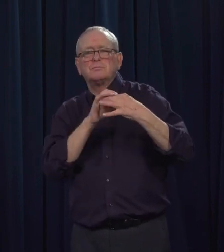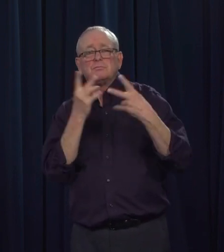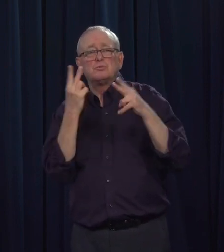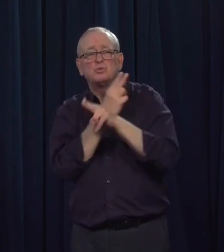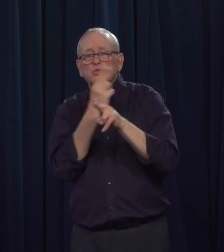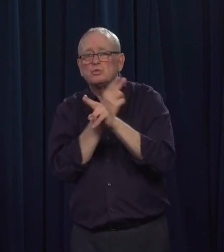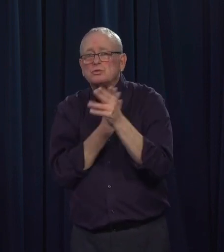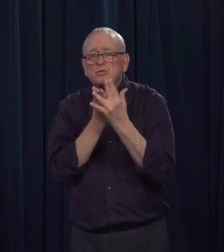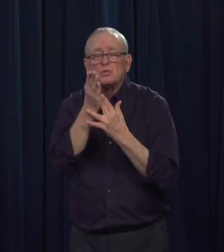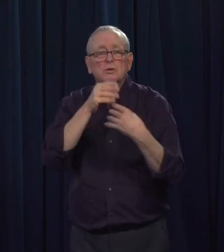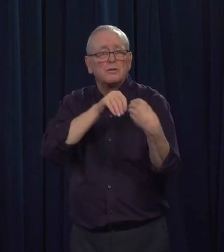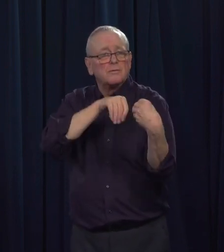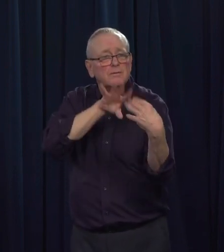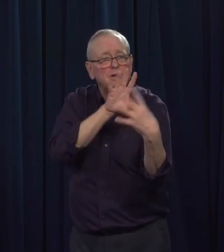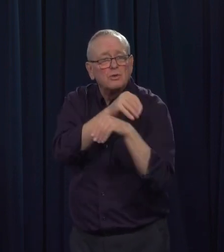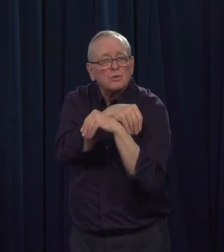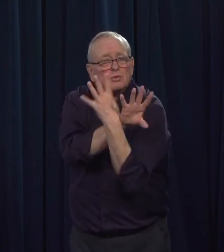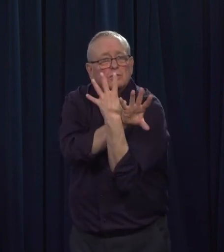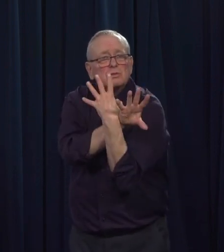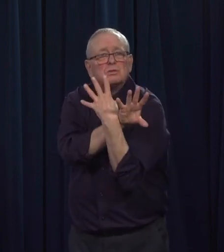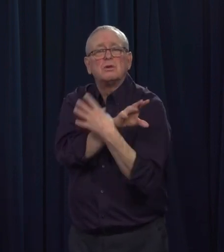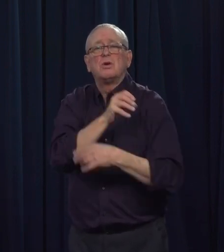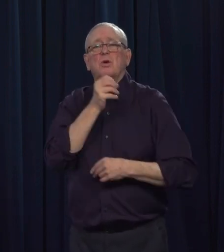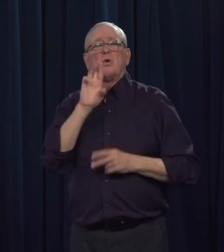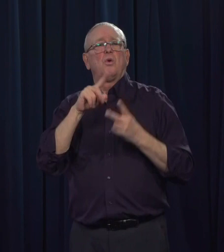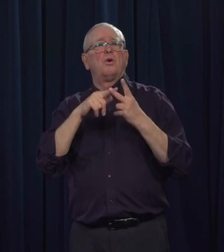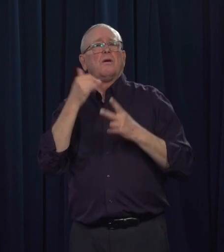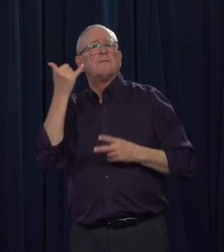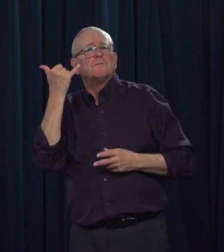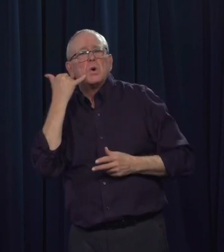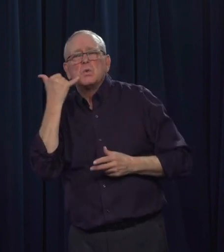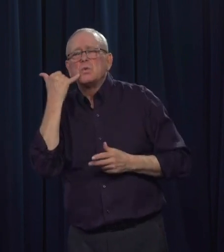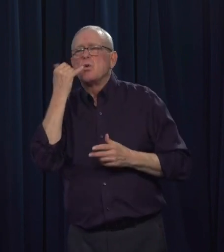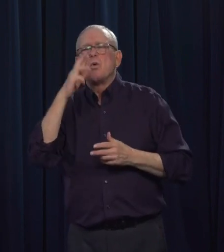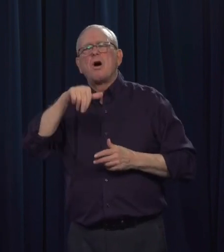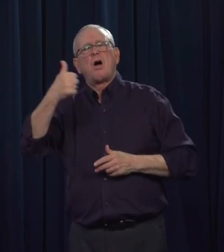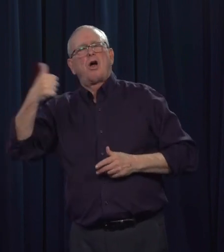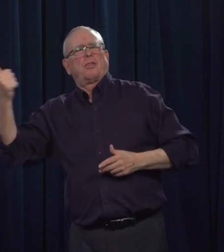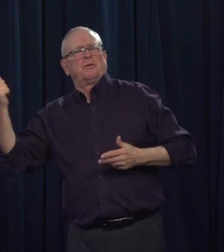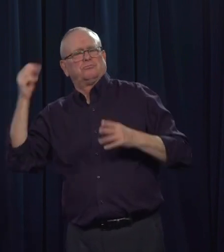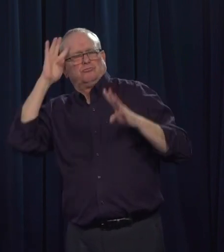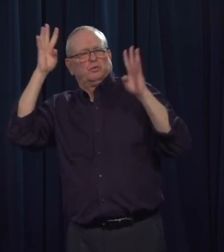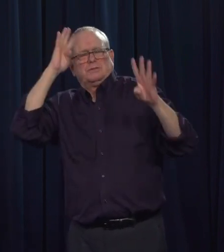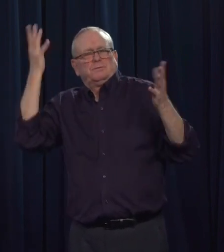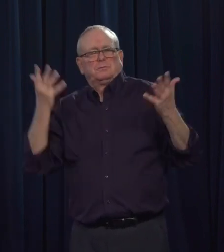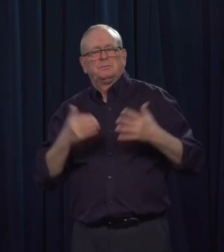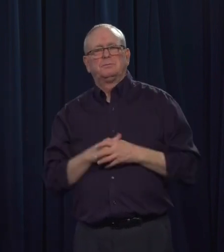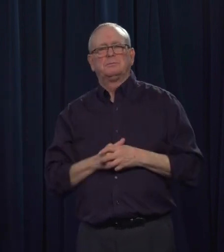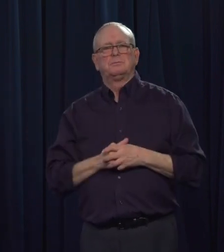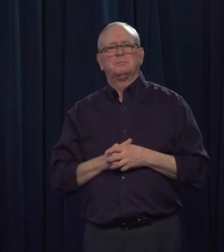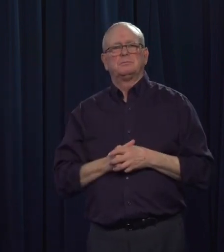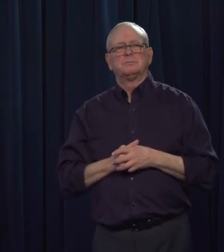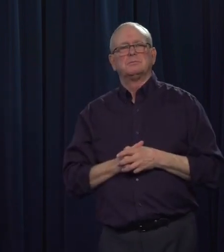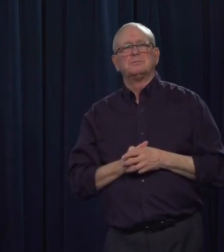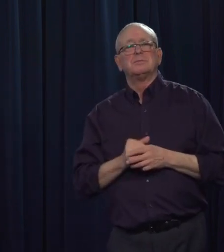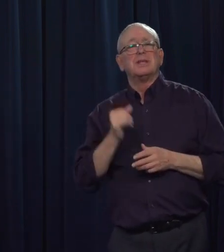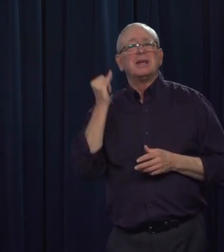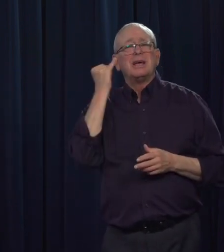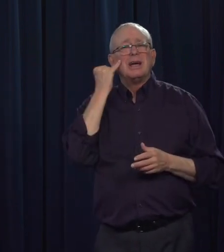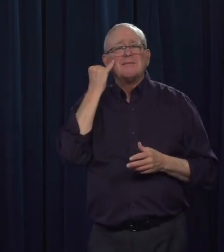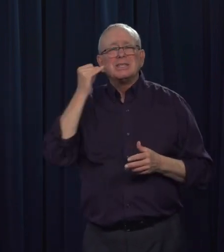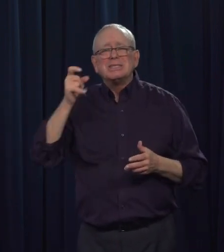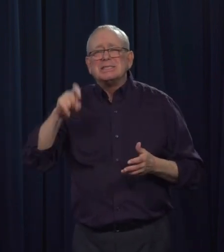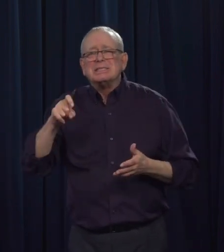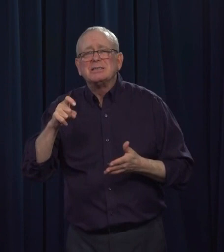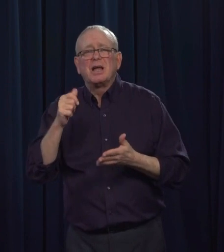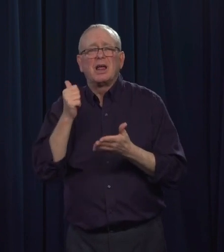reach out to someone they trust, talk to a family member, friend, or someone they can be honest with to talk through concerns.